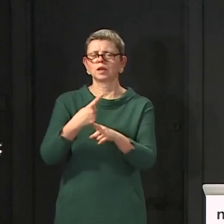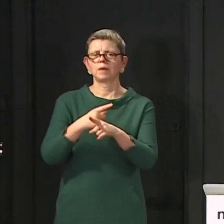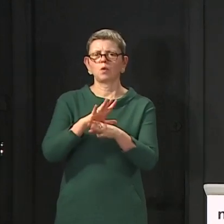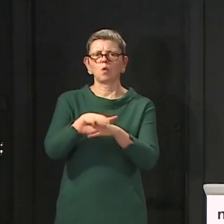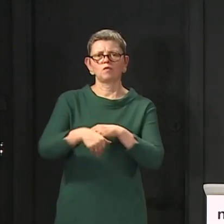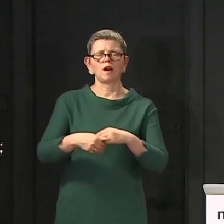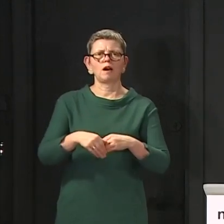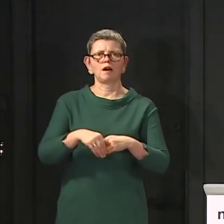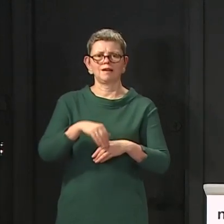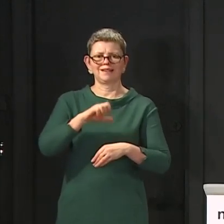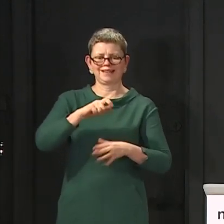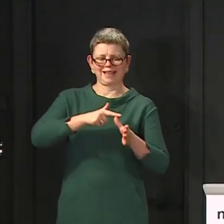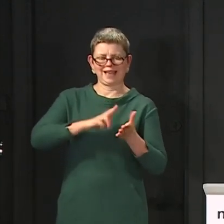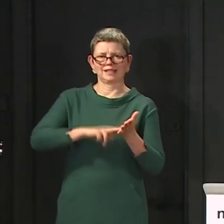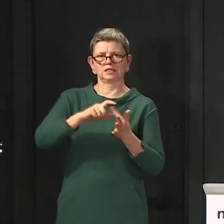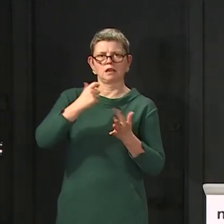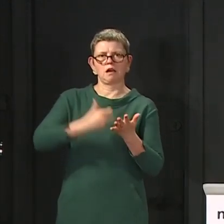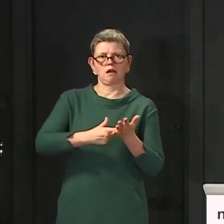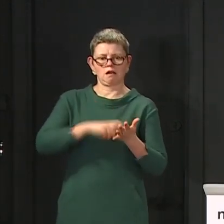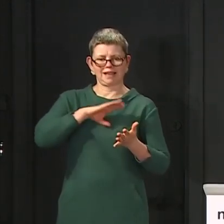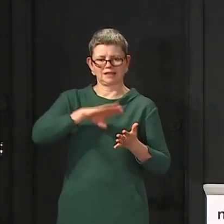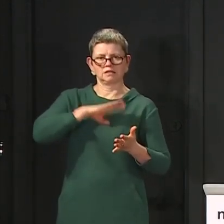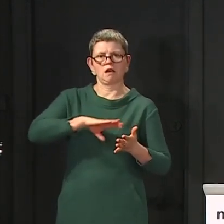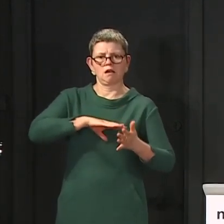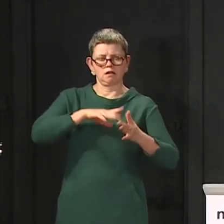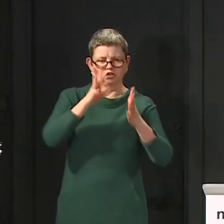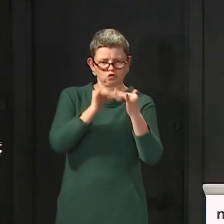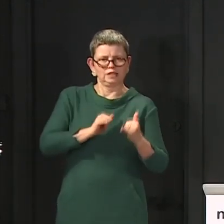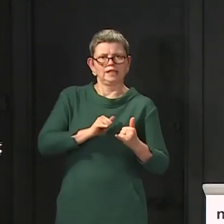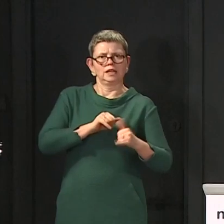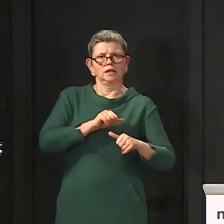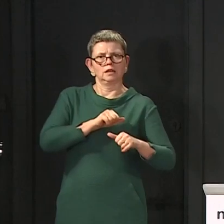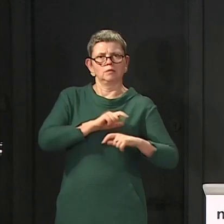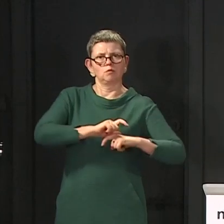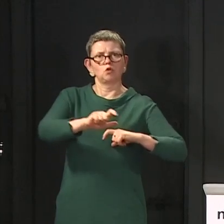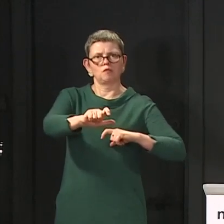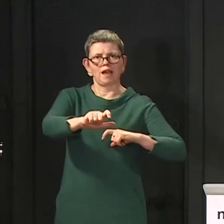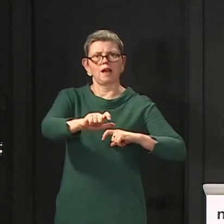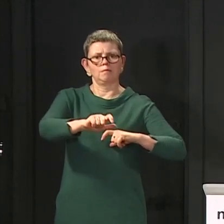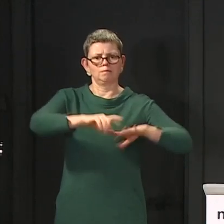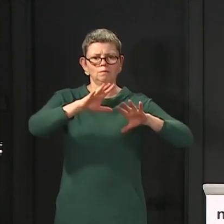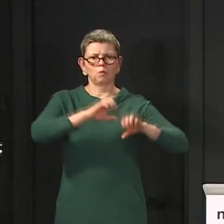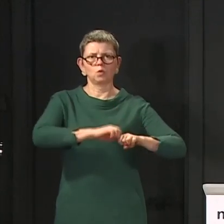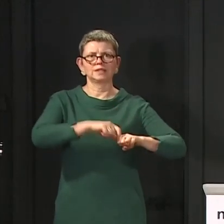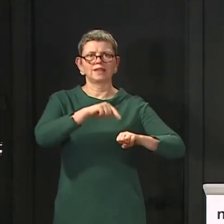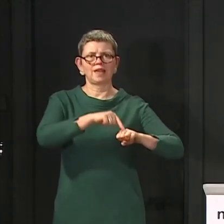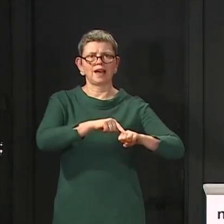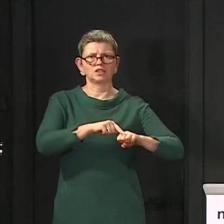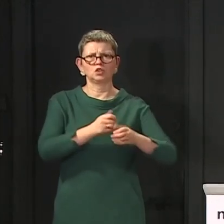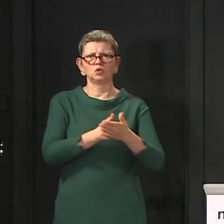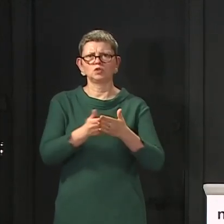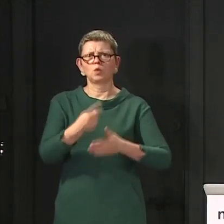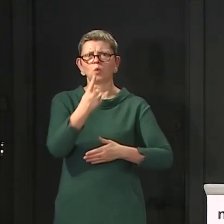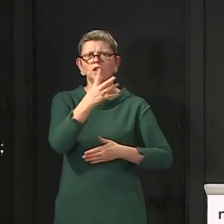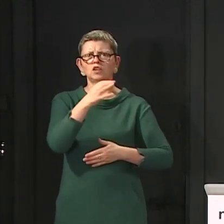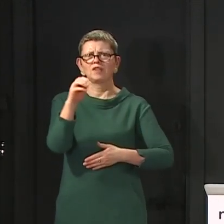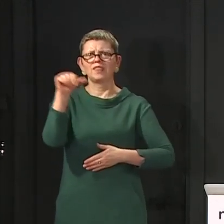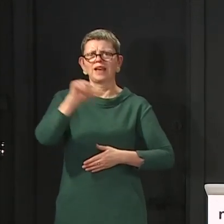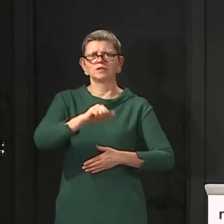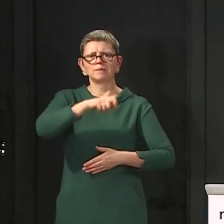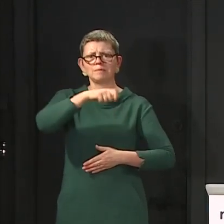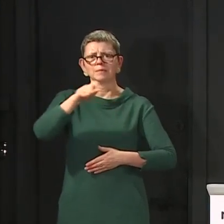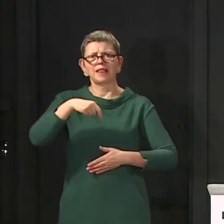at Holyrood last week, and she was saying normally the programme screens something like 100,000 people a month. And have